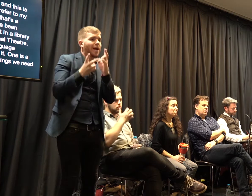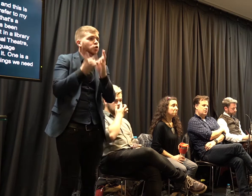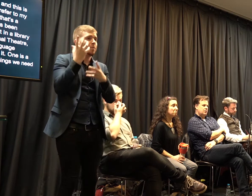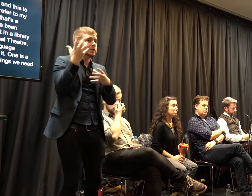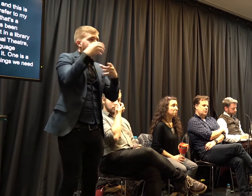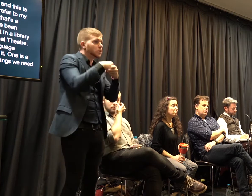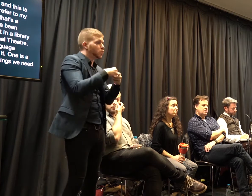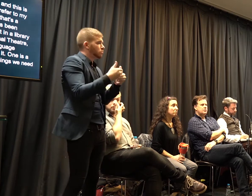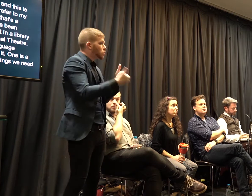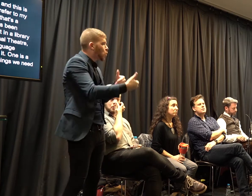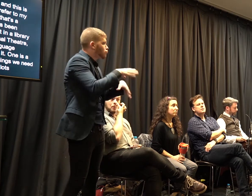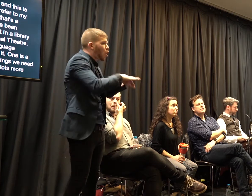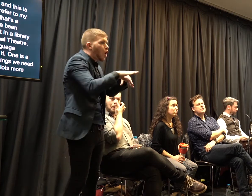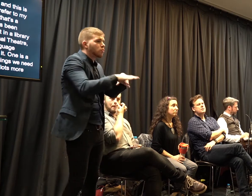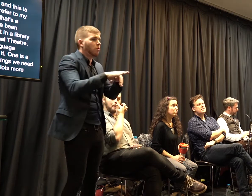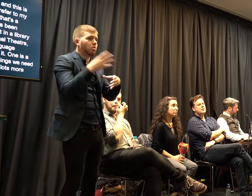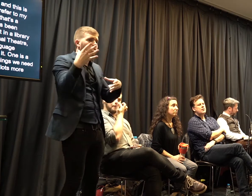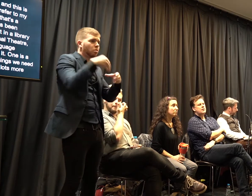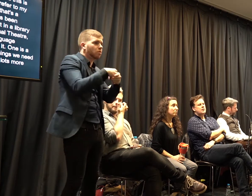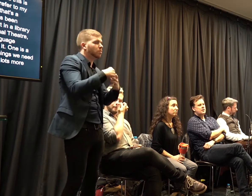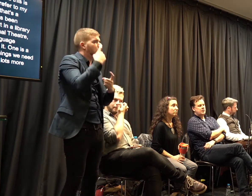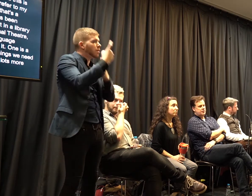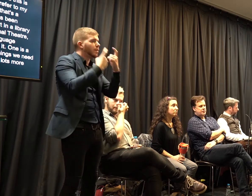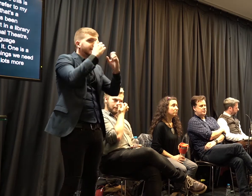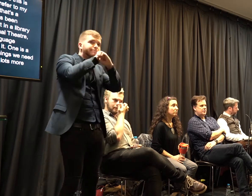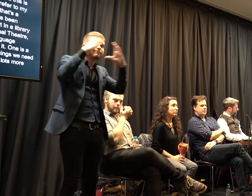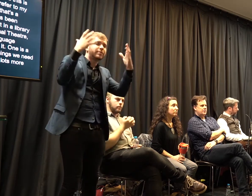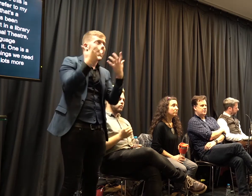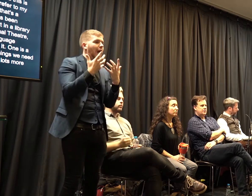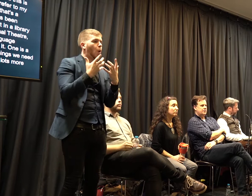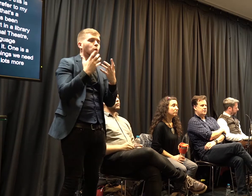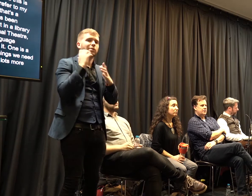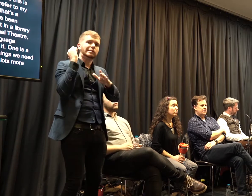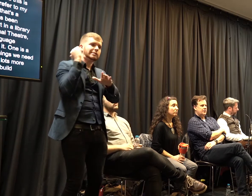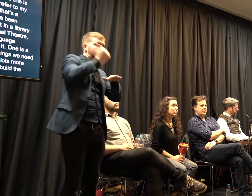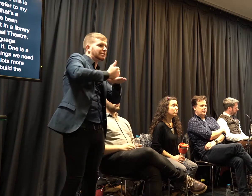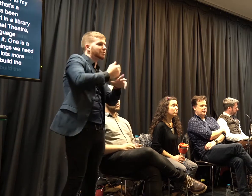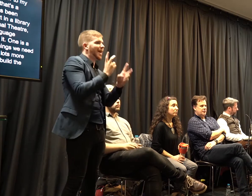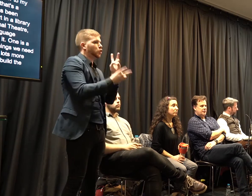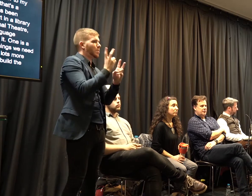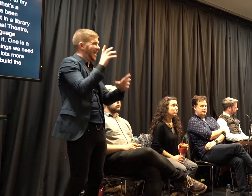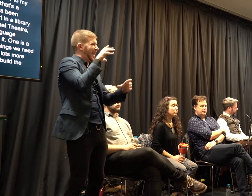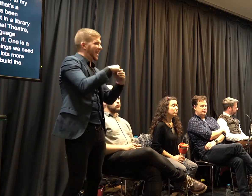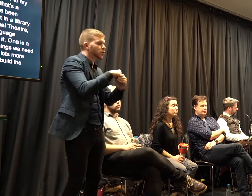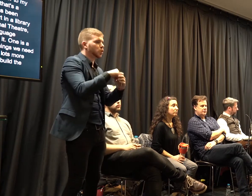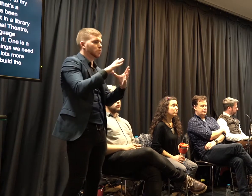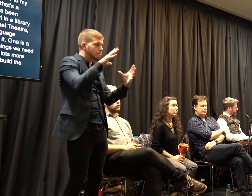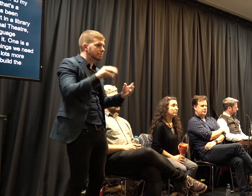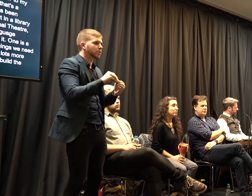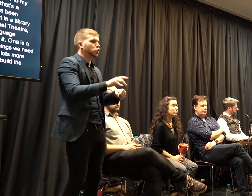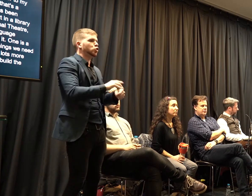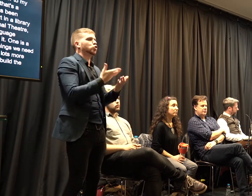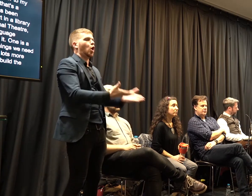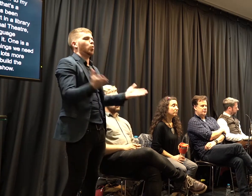more rehearsals. Let's think better about how we build the interpreting into the design aesthetic of the show.